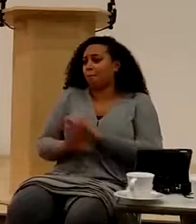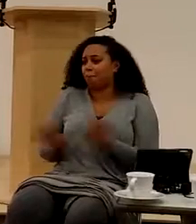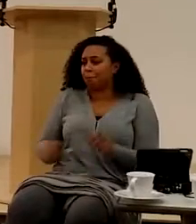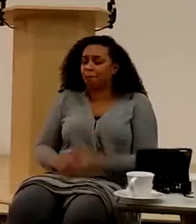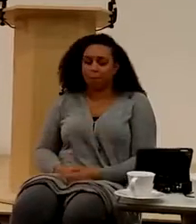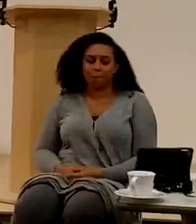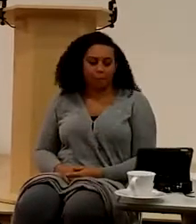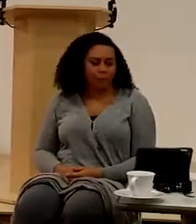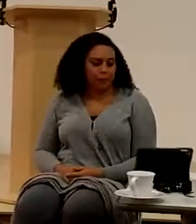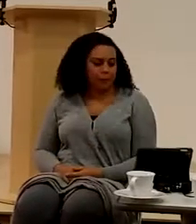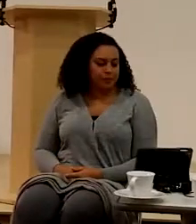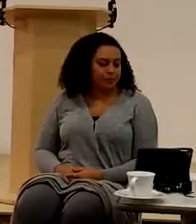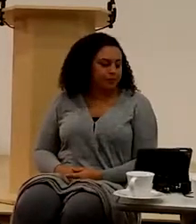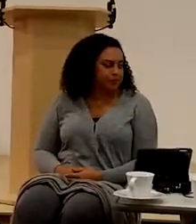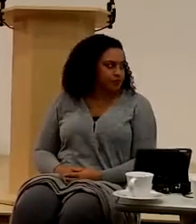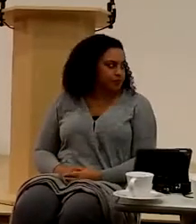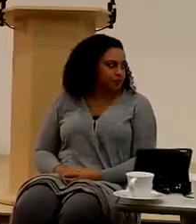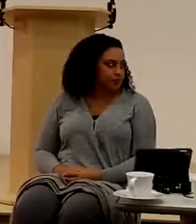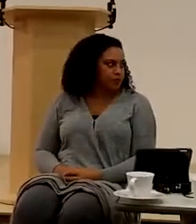transformation